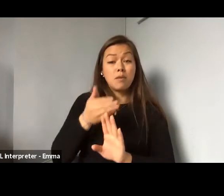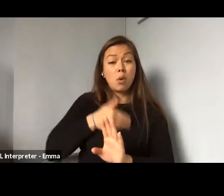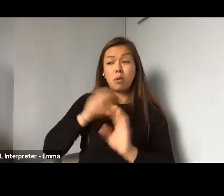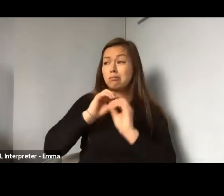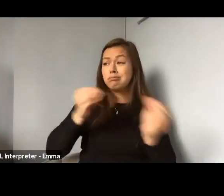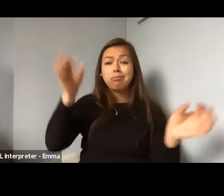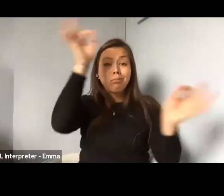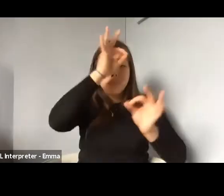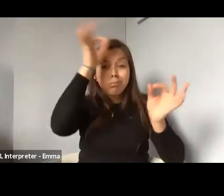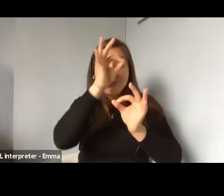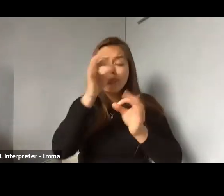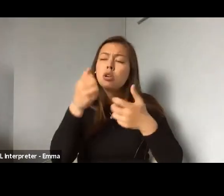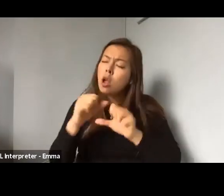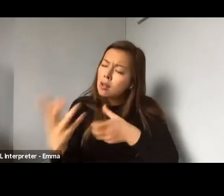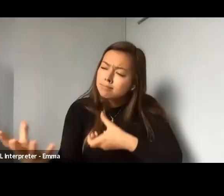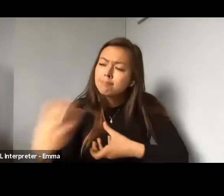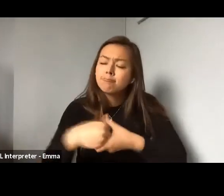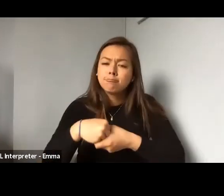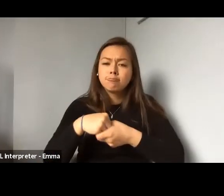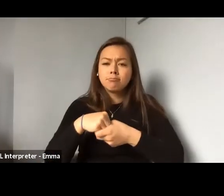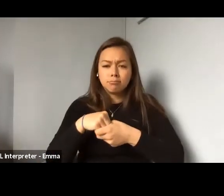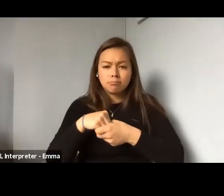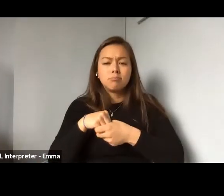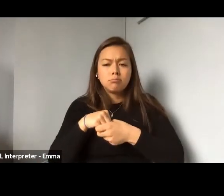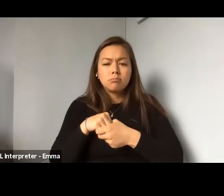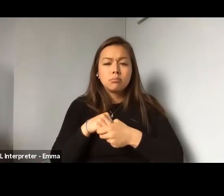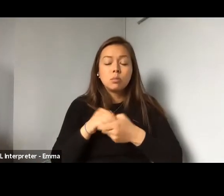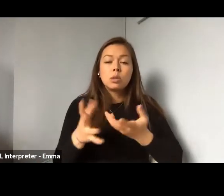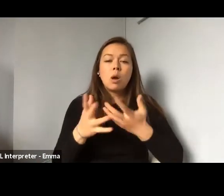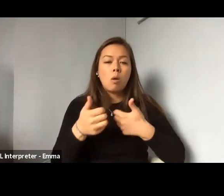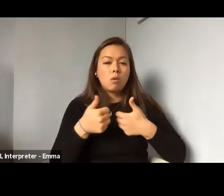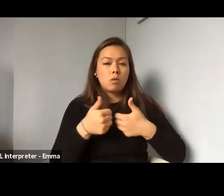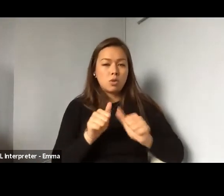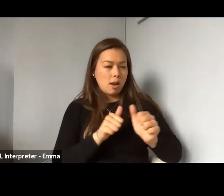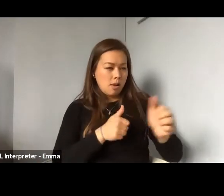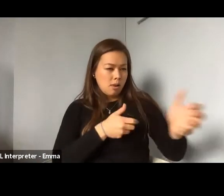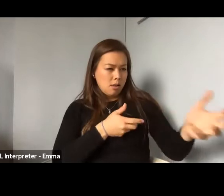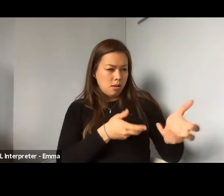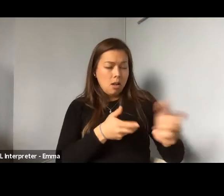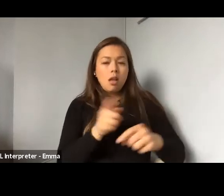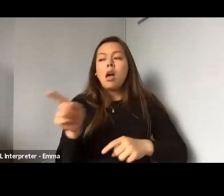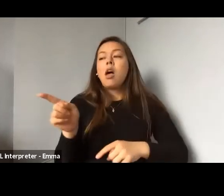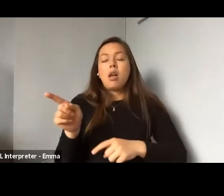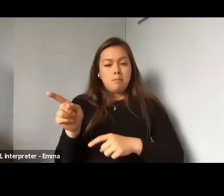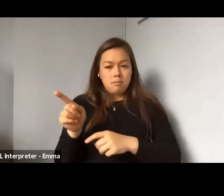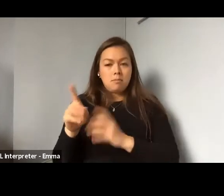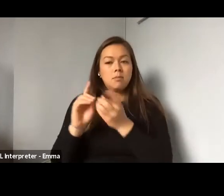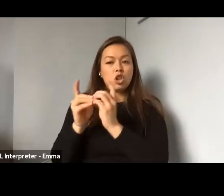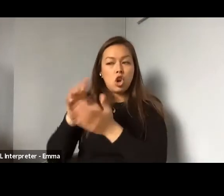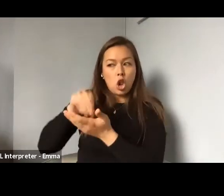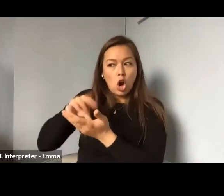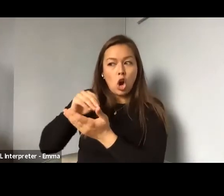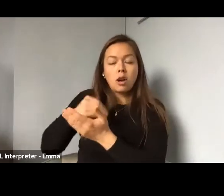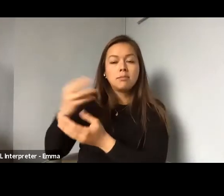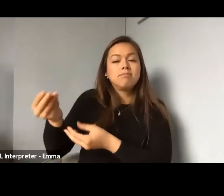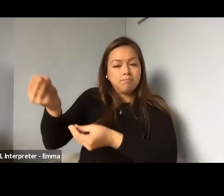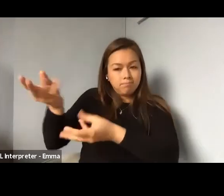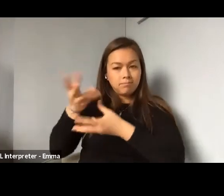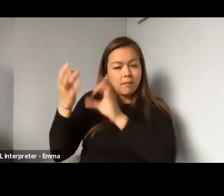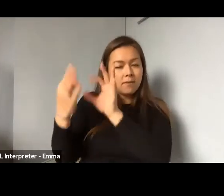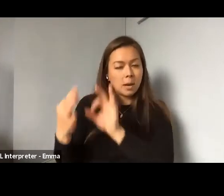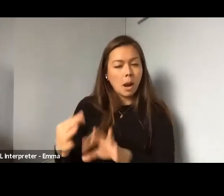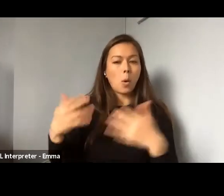was integral. They showed us holes in our design and our facilitation and made us only realize how teaching